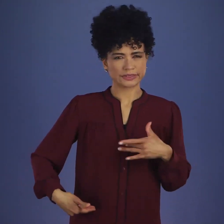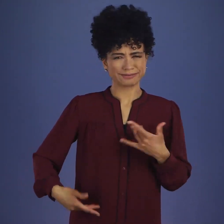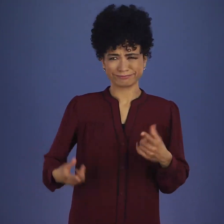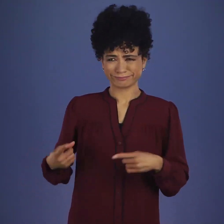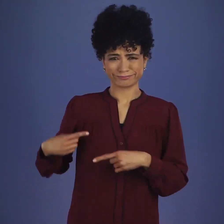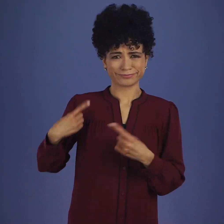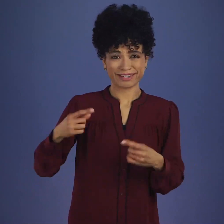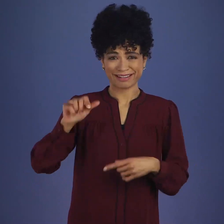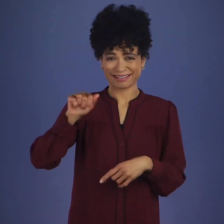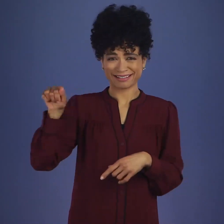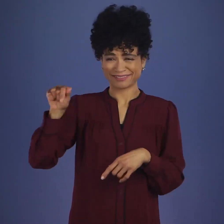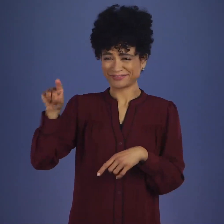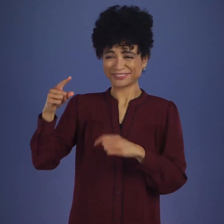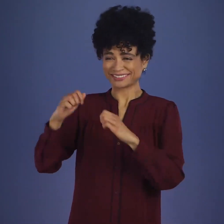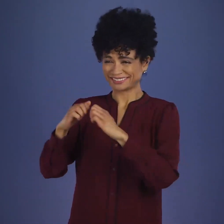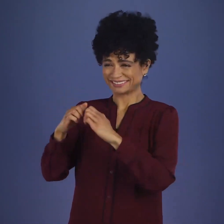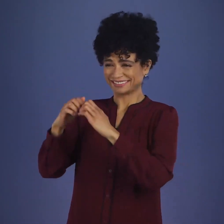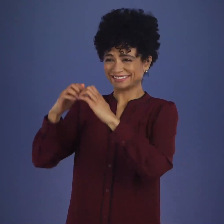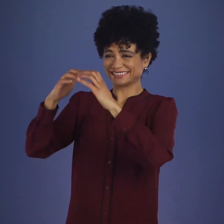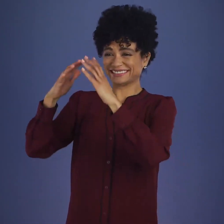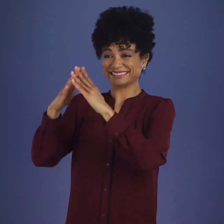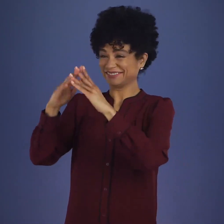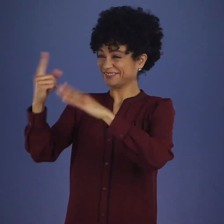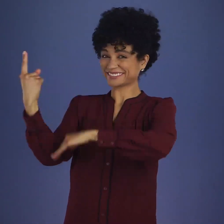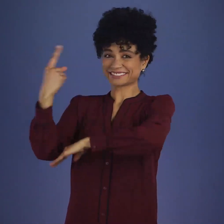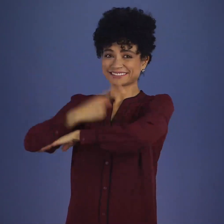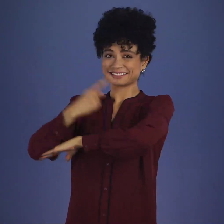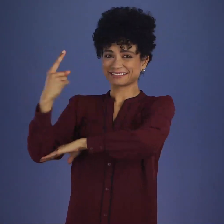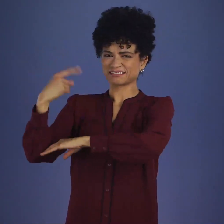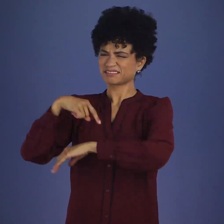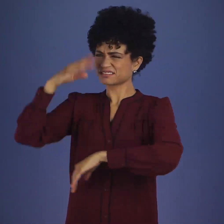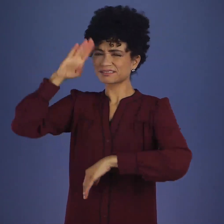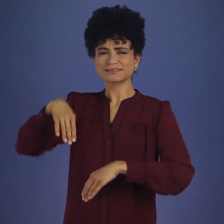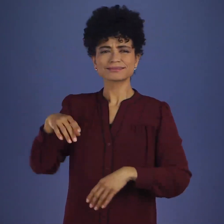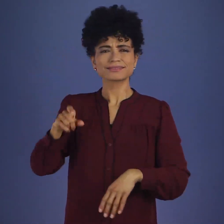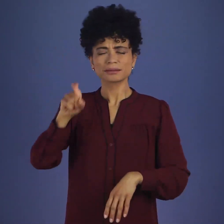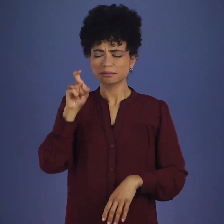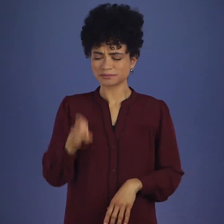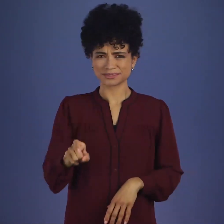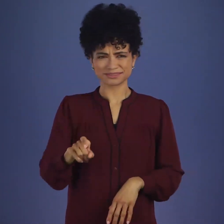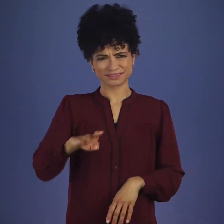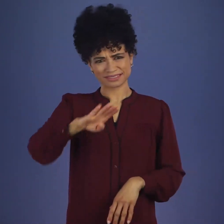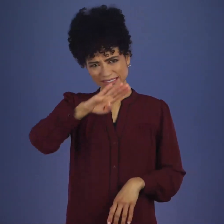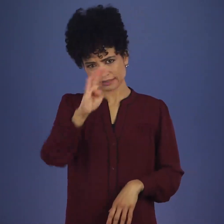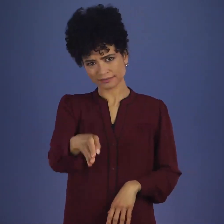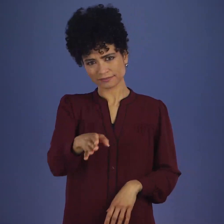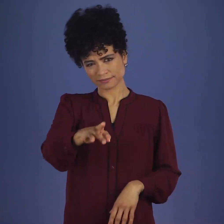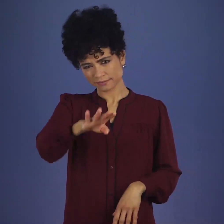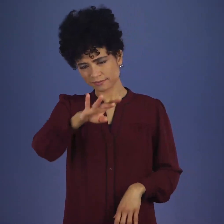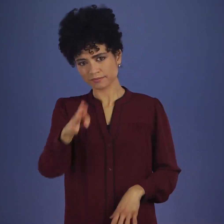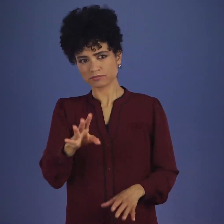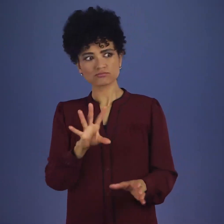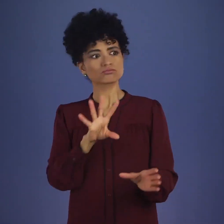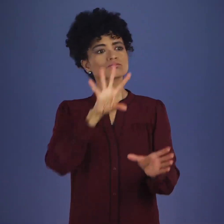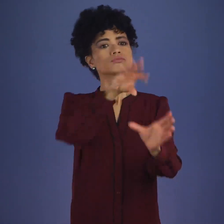As by some deep instinct we AAs have known from the very beginning that we must never, no matter what